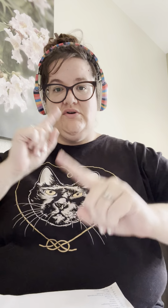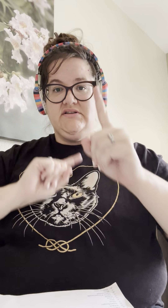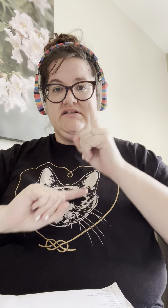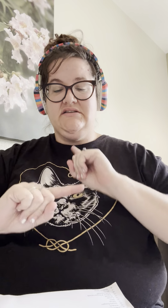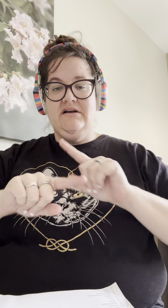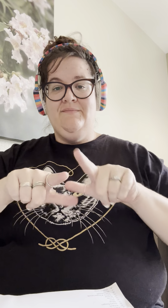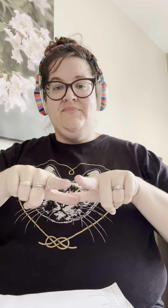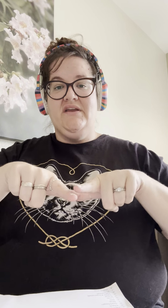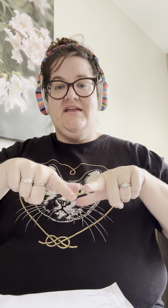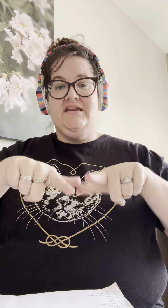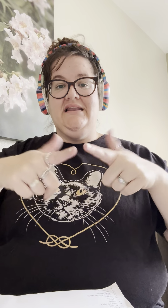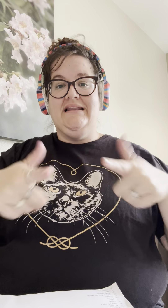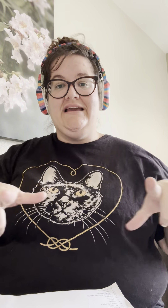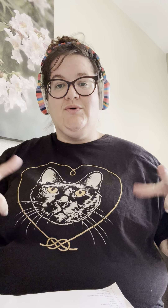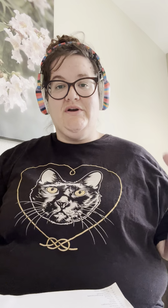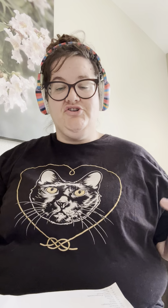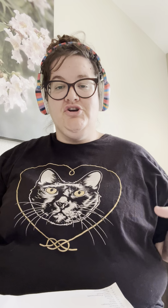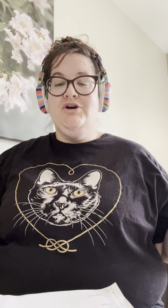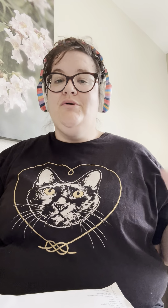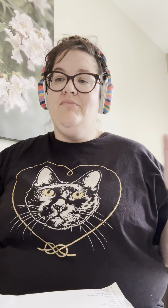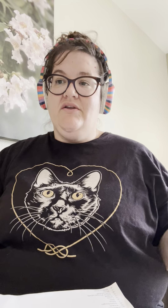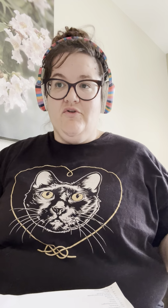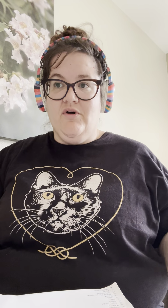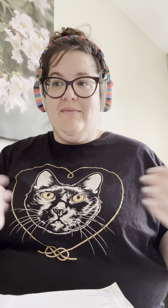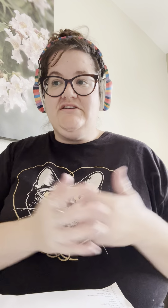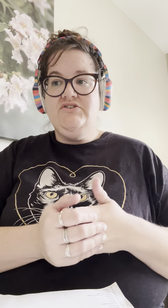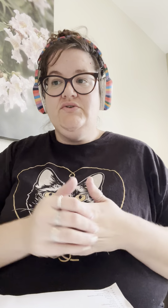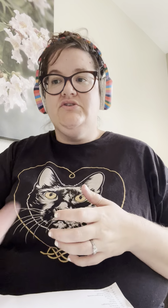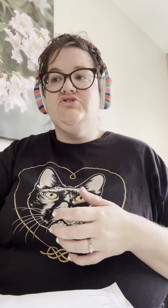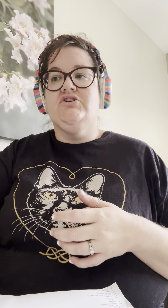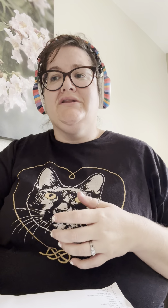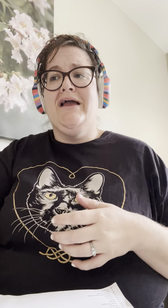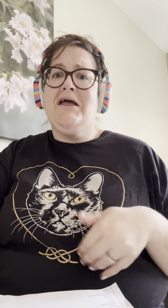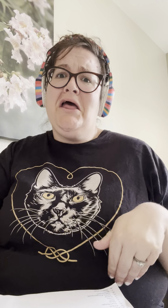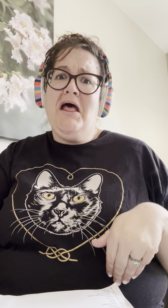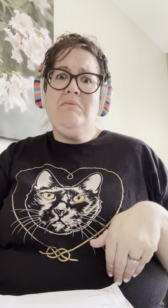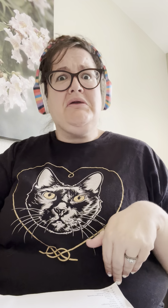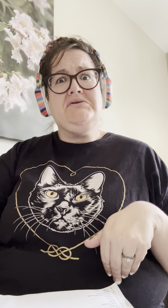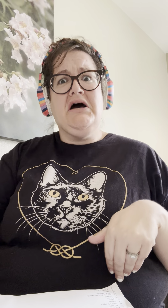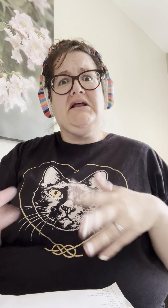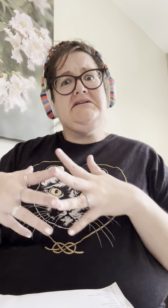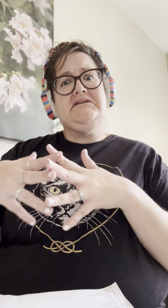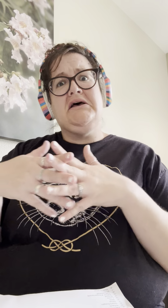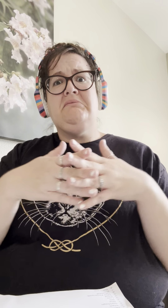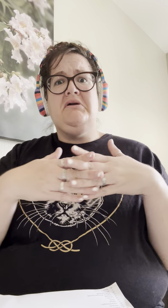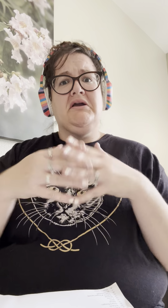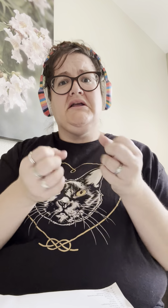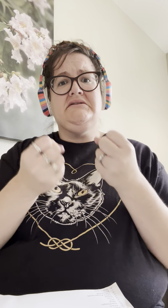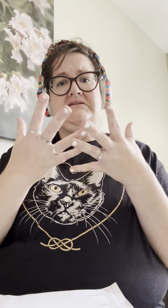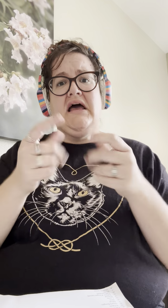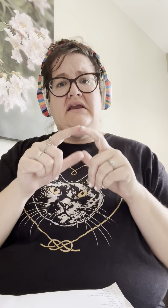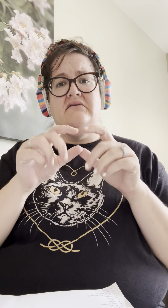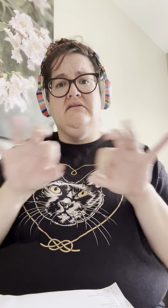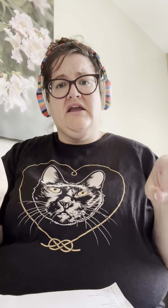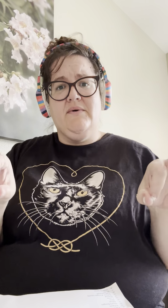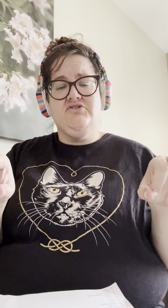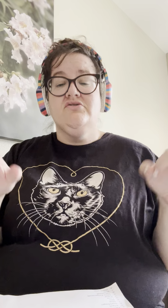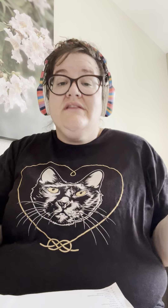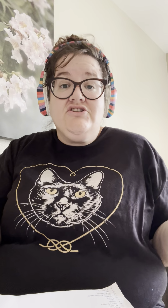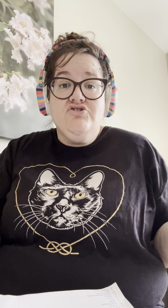us, and then language. But if you're one of my students, you're like, you taught us American Sign Language. And that's true,